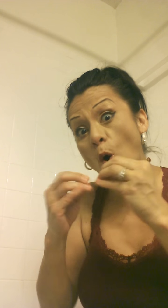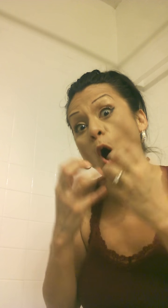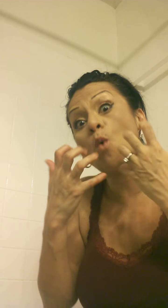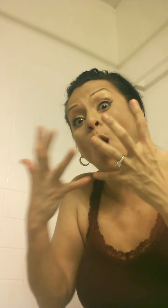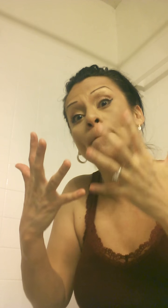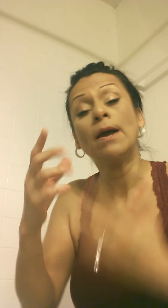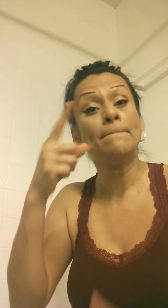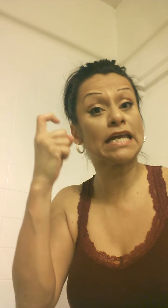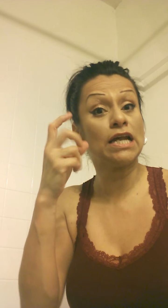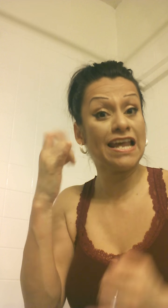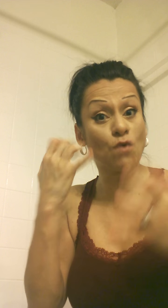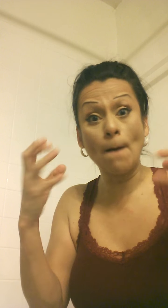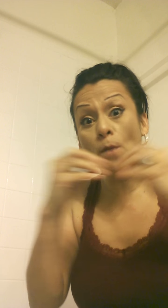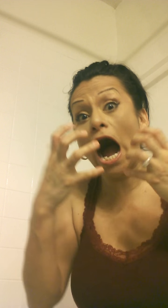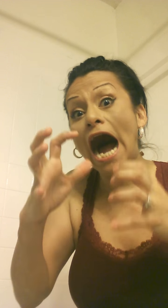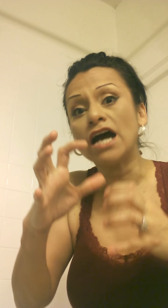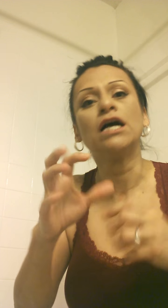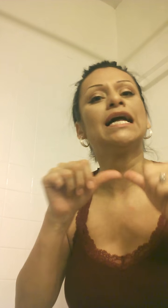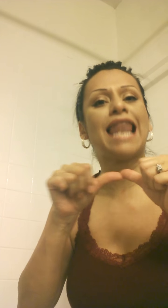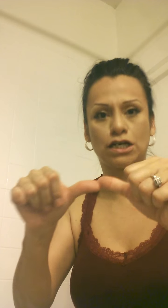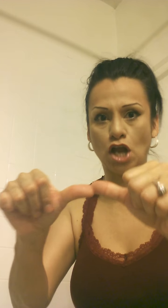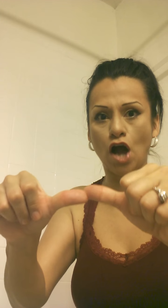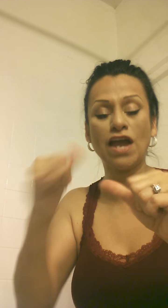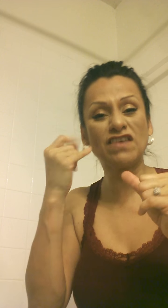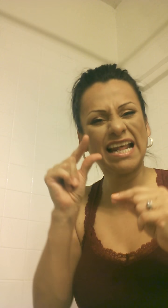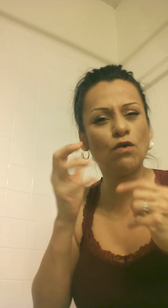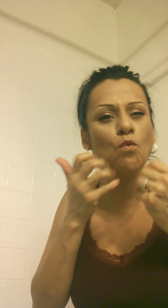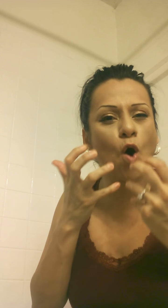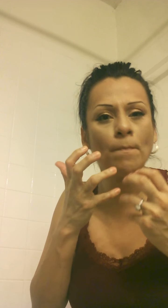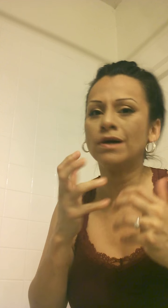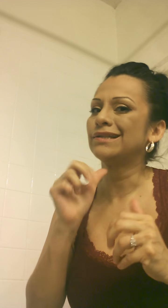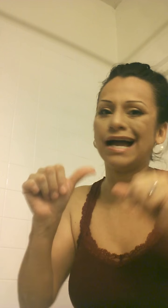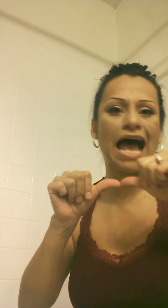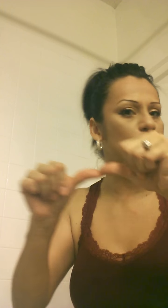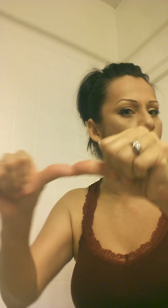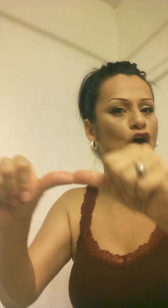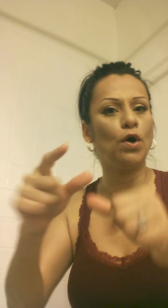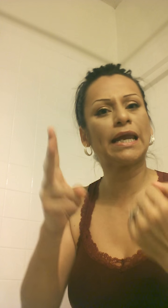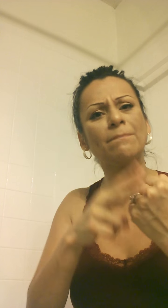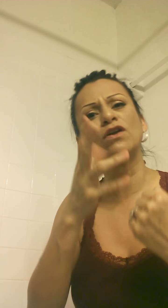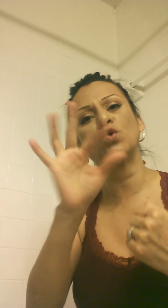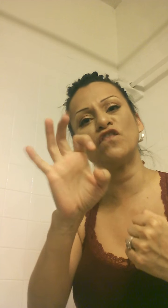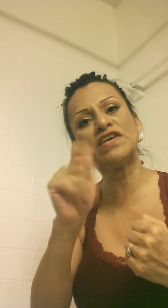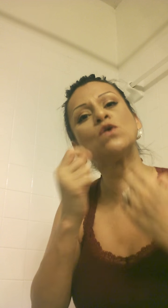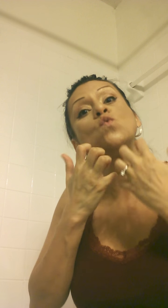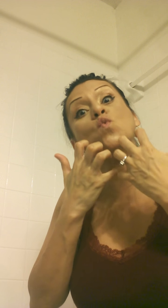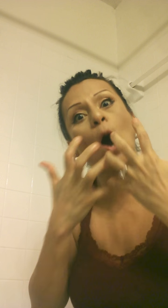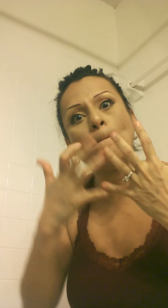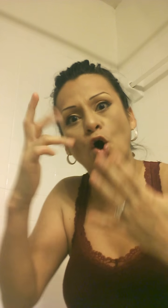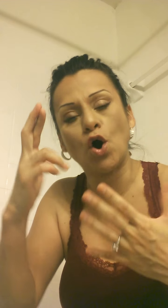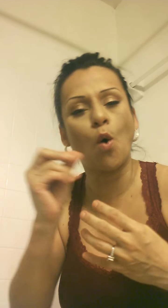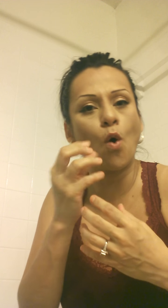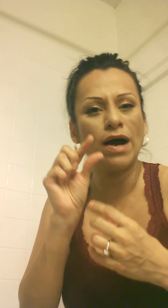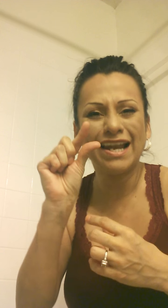more warm because if you want more hot, that's how you need warm. That lasts longer. Keep your feet warm more or little